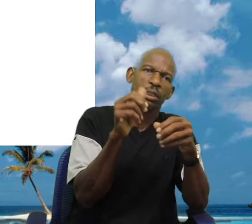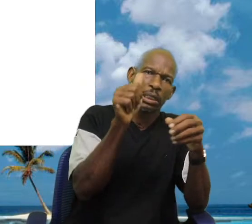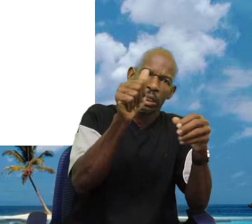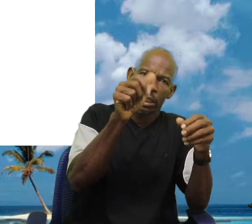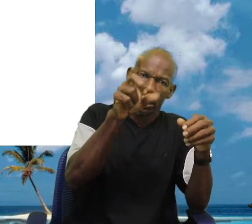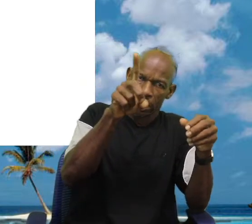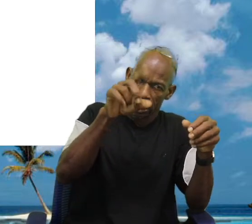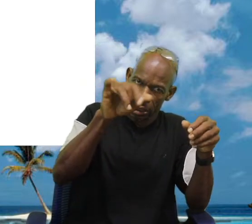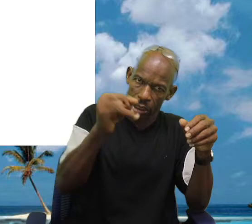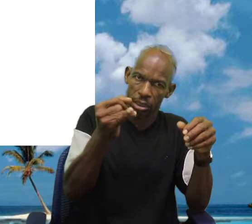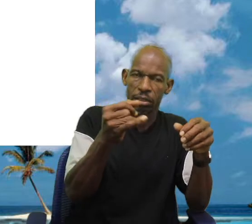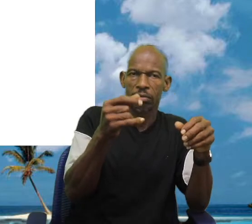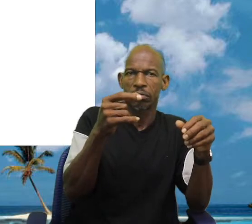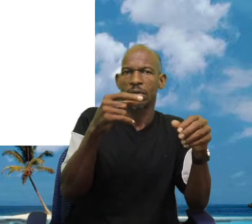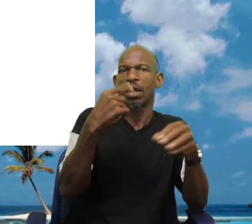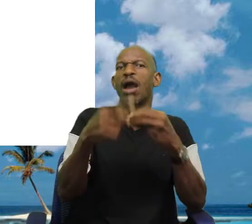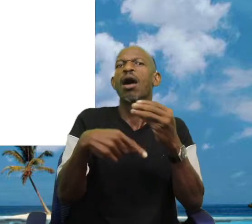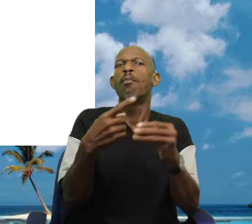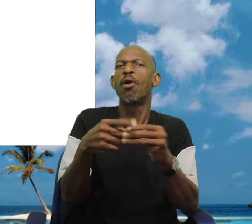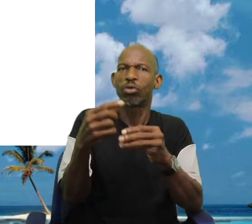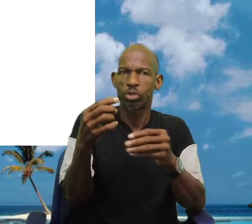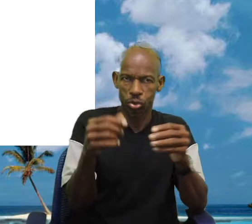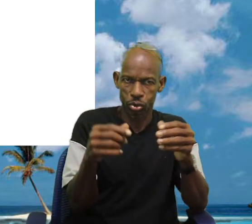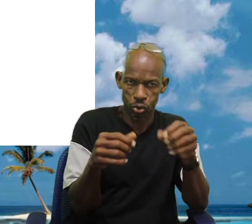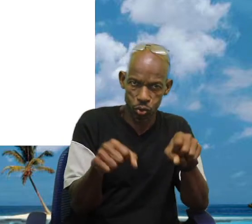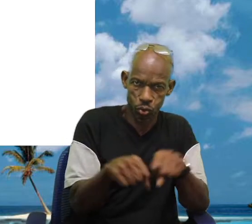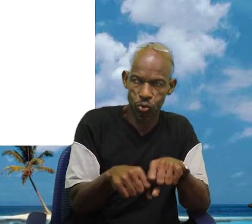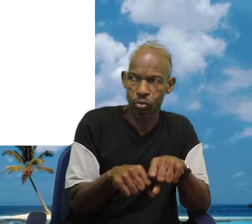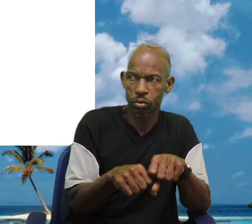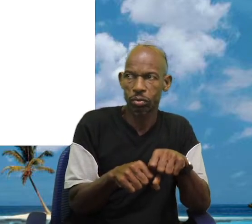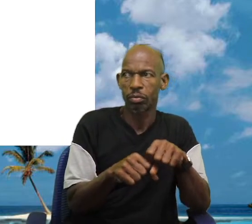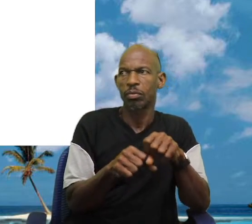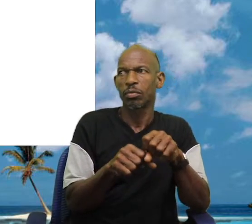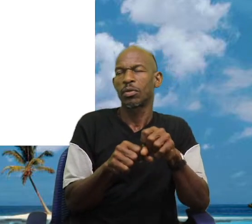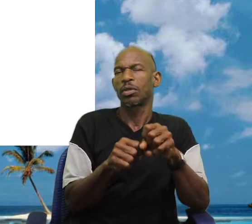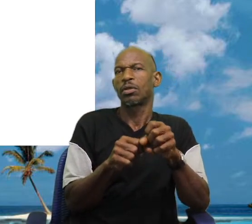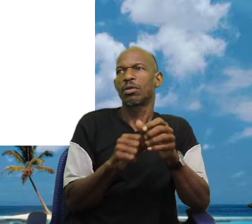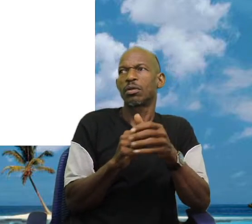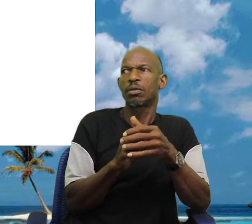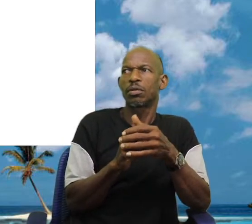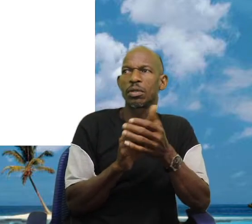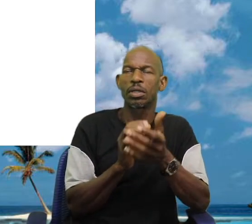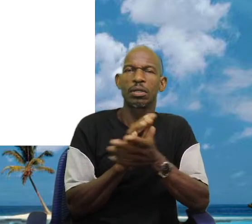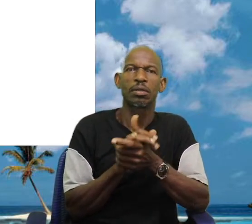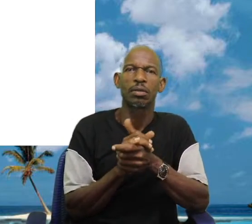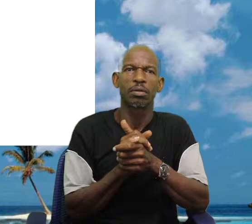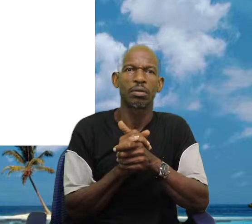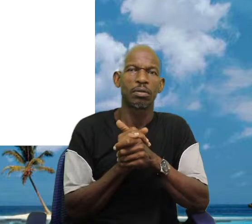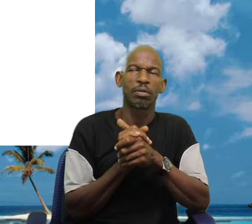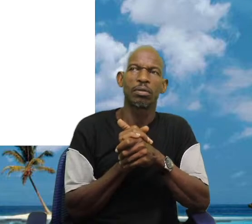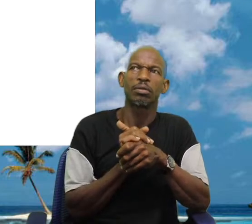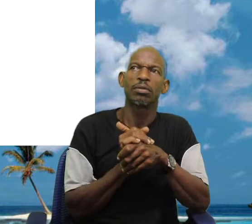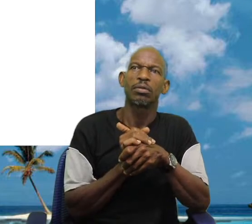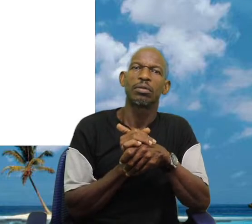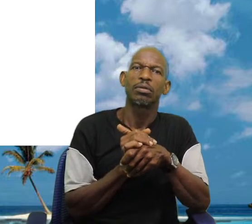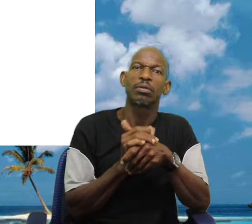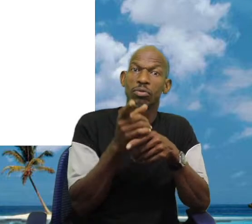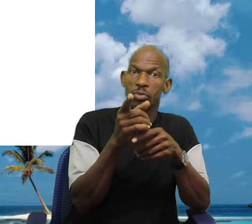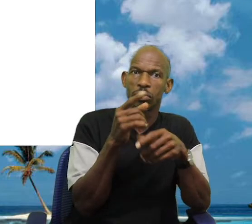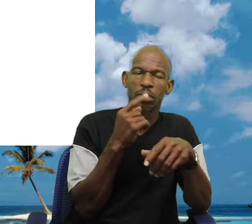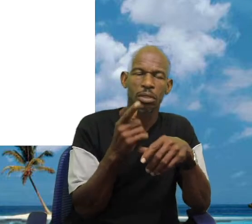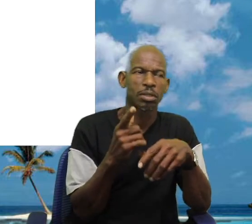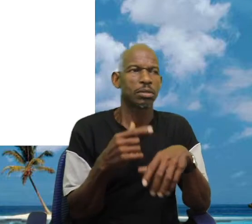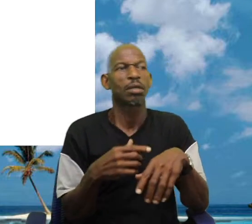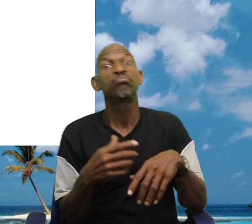And this particular shoe is such a nice pair of shoes that you said, I will be going to church with